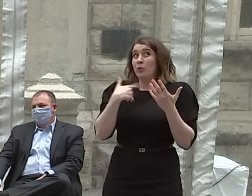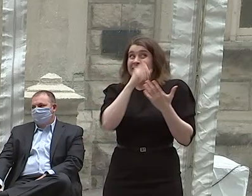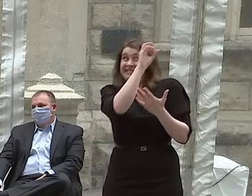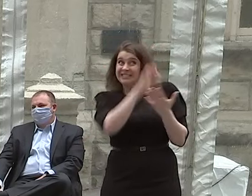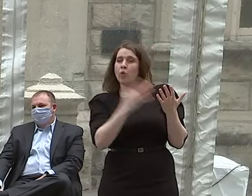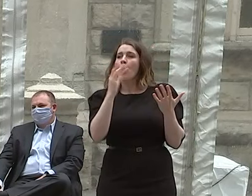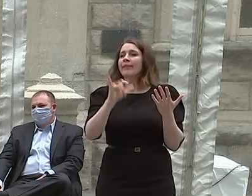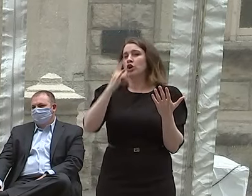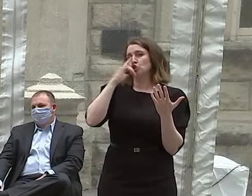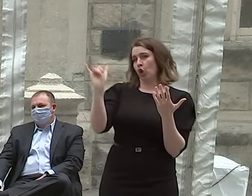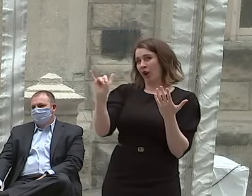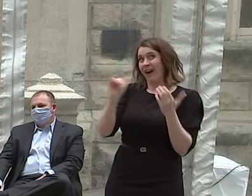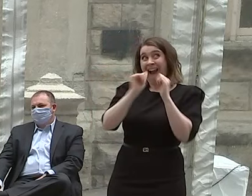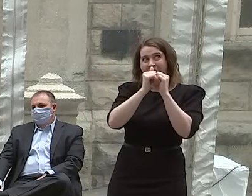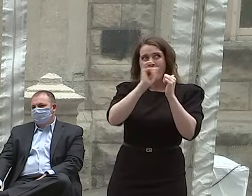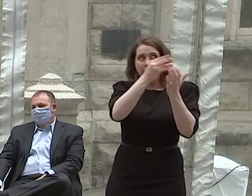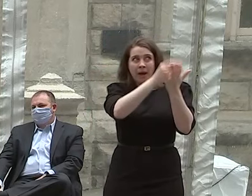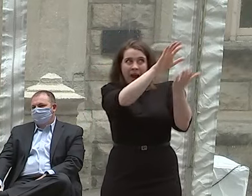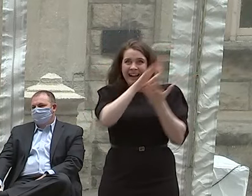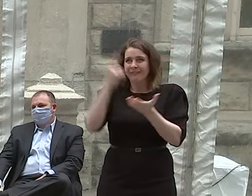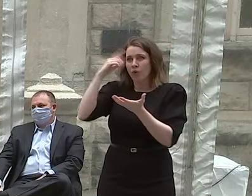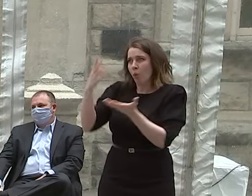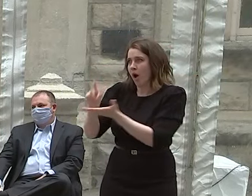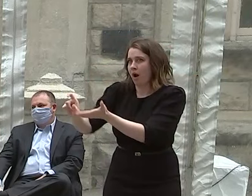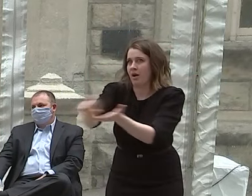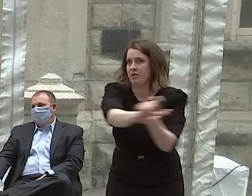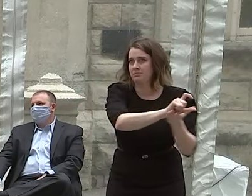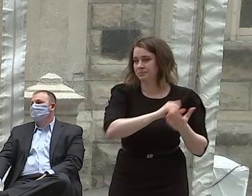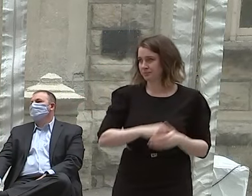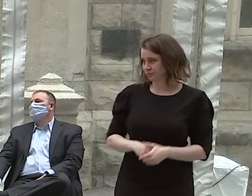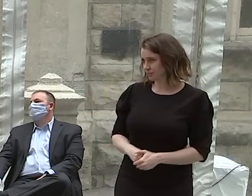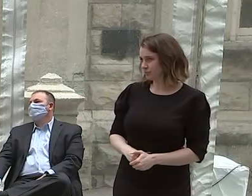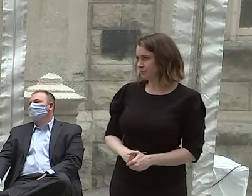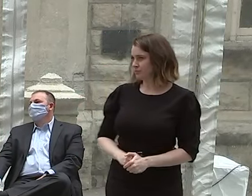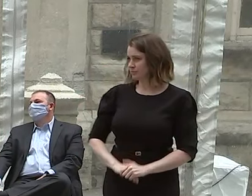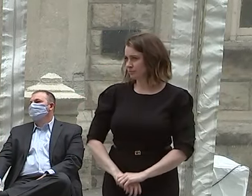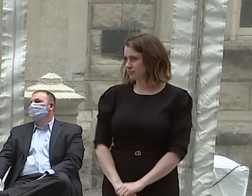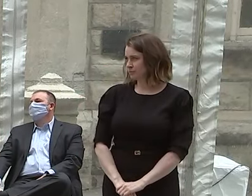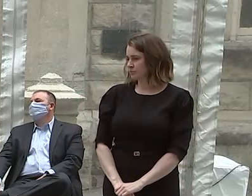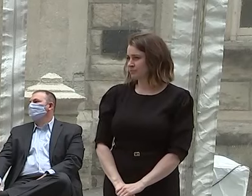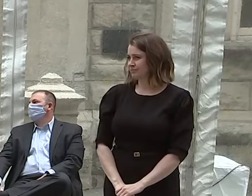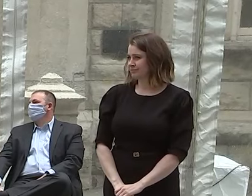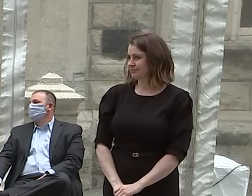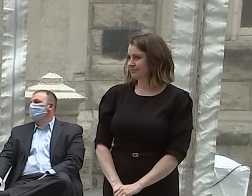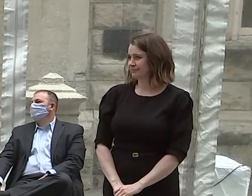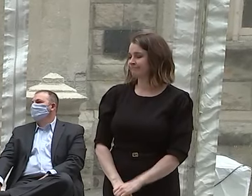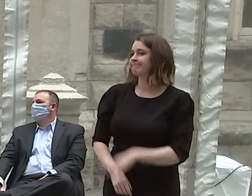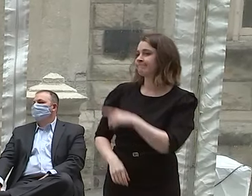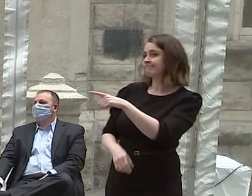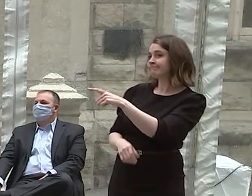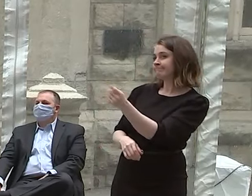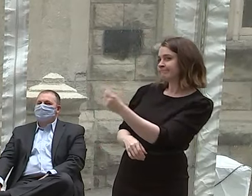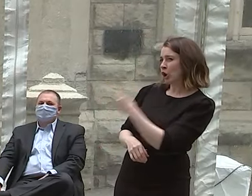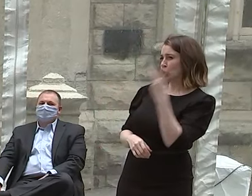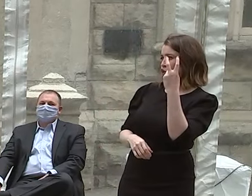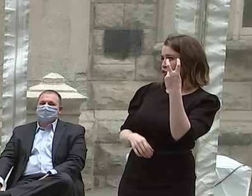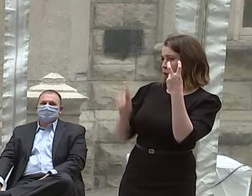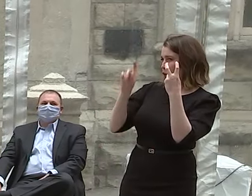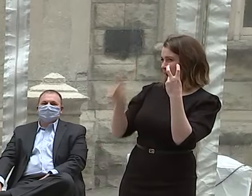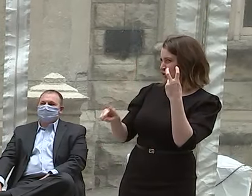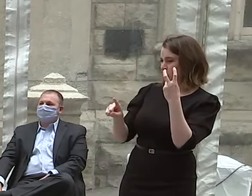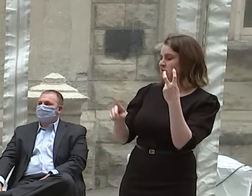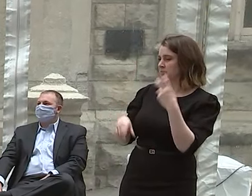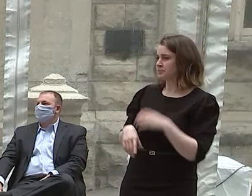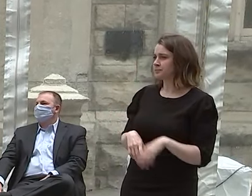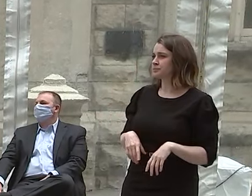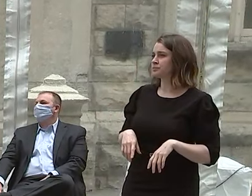like. Thank you. Thank you. We only have time for 2 more questions.